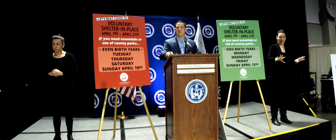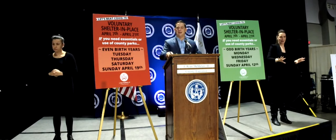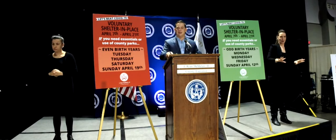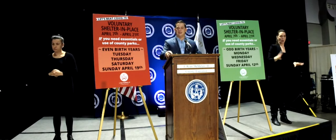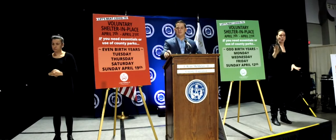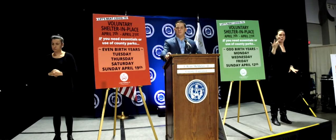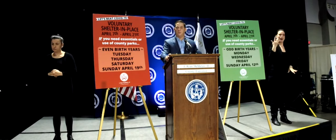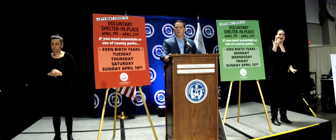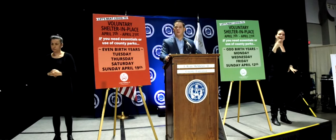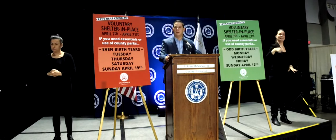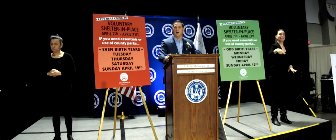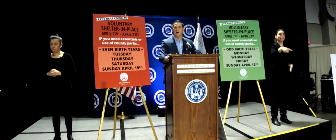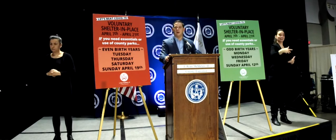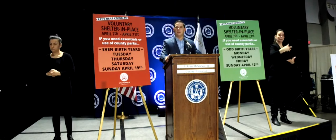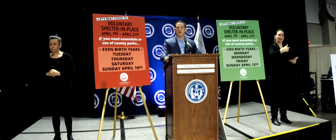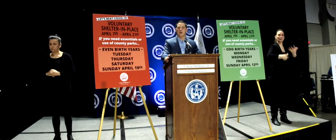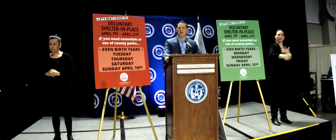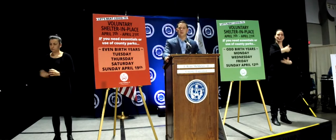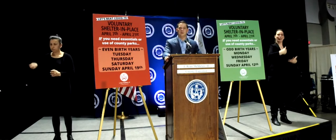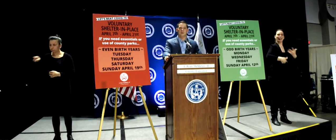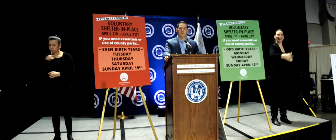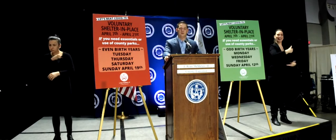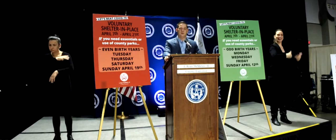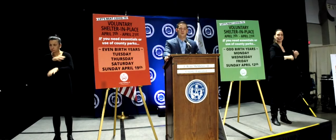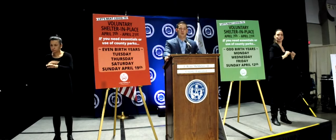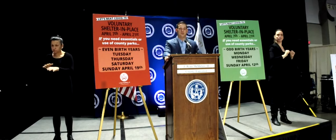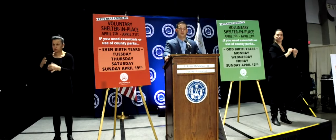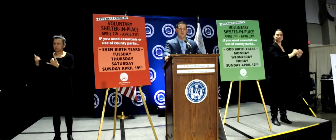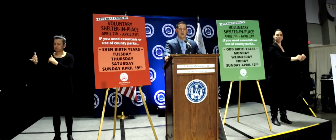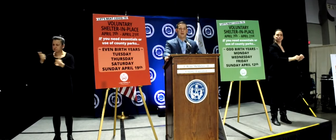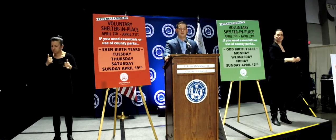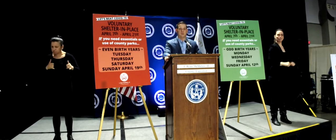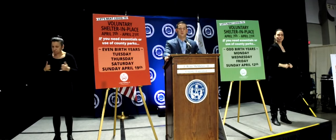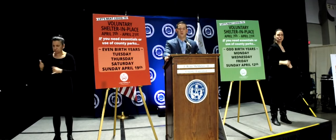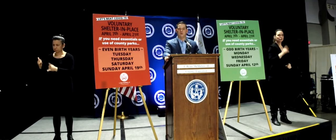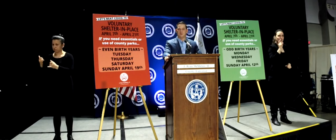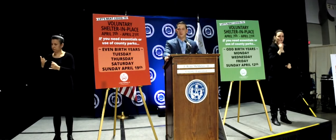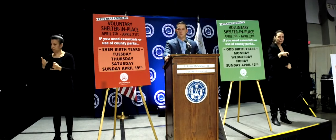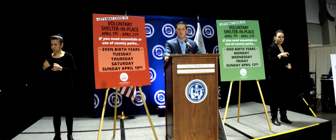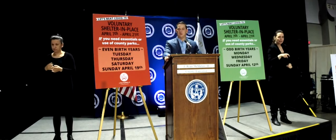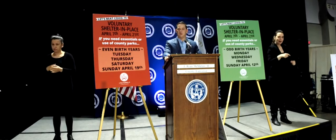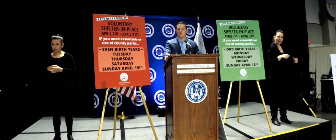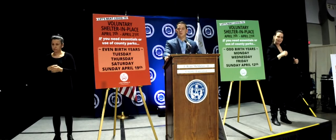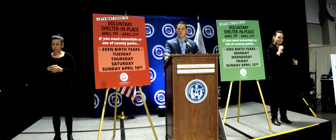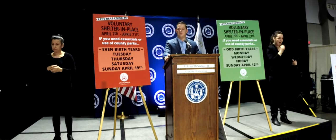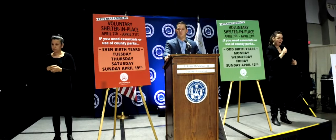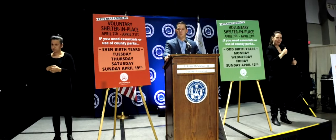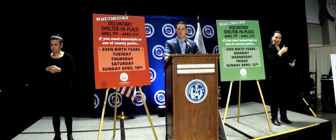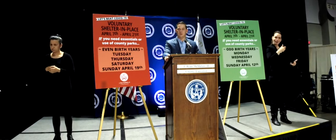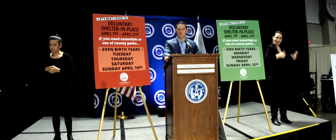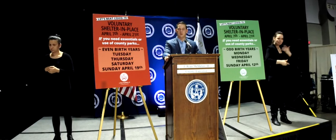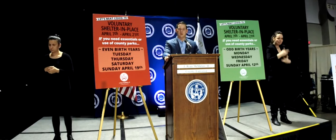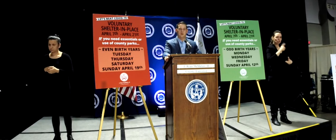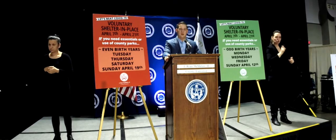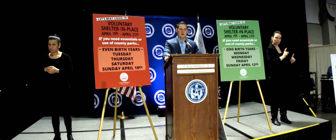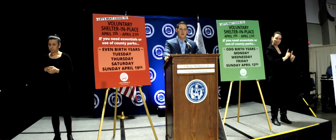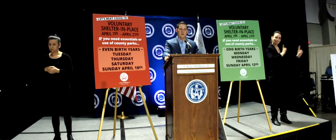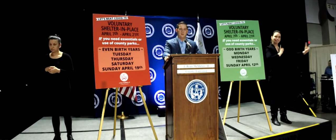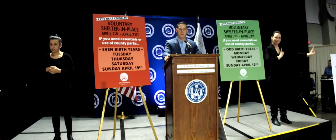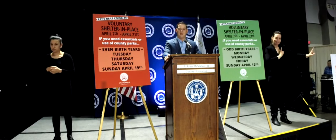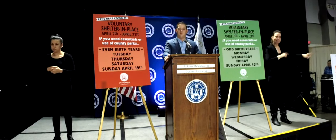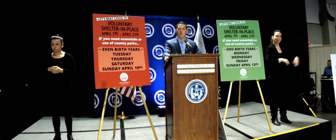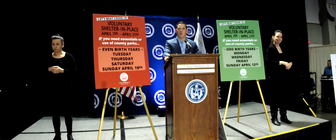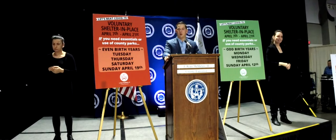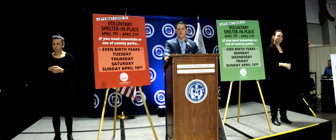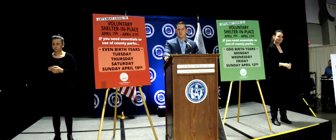type contacts, and judging by some of those investigations and some of the affiliations and